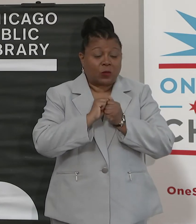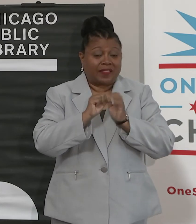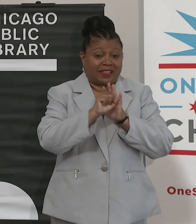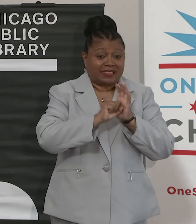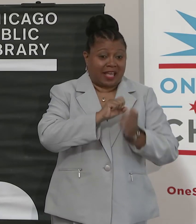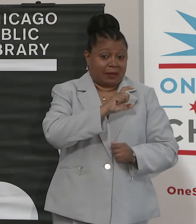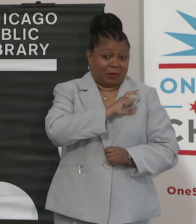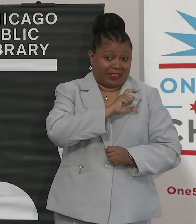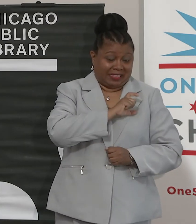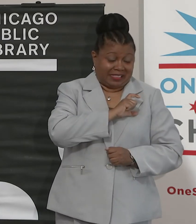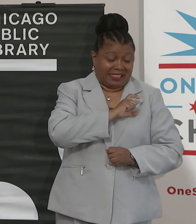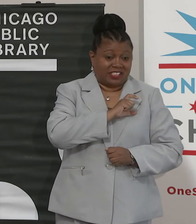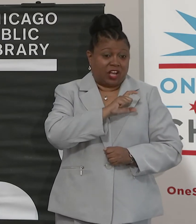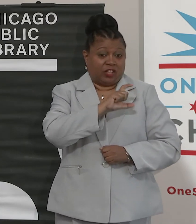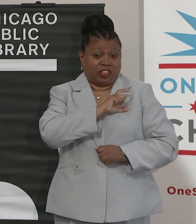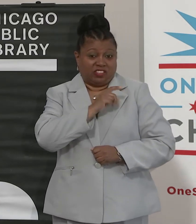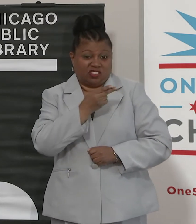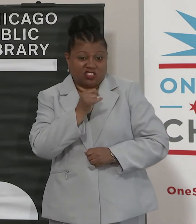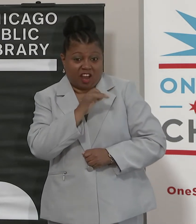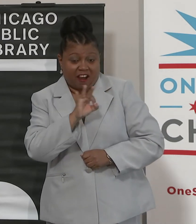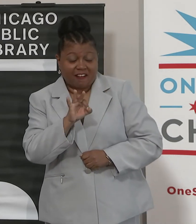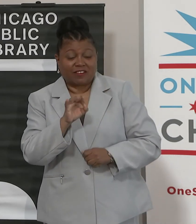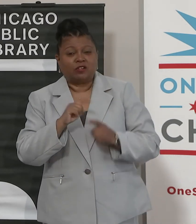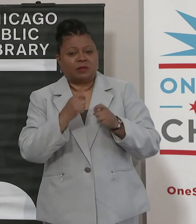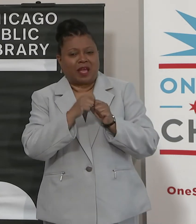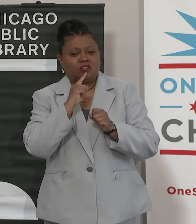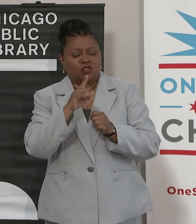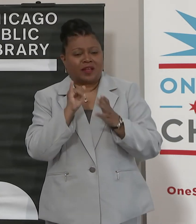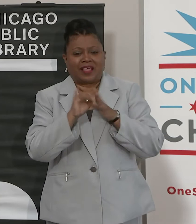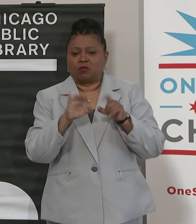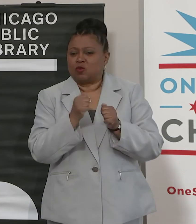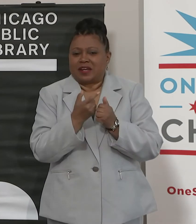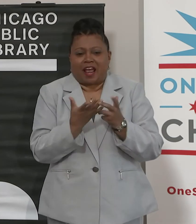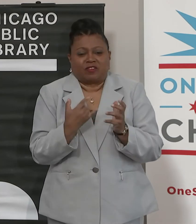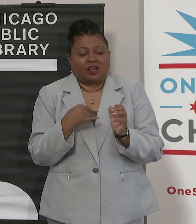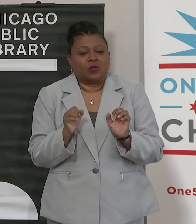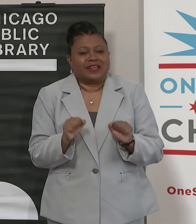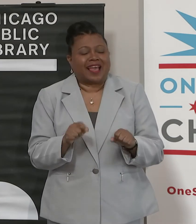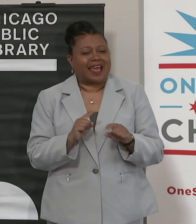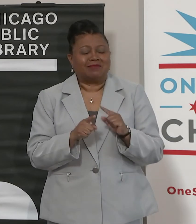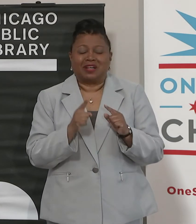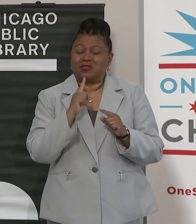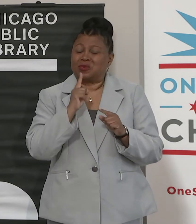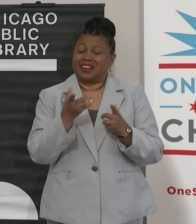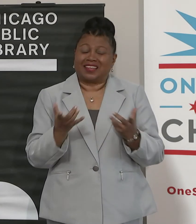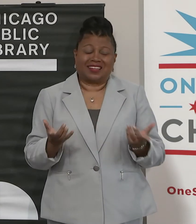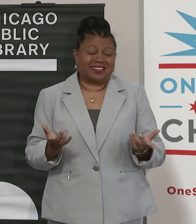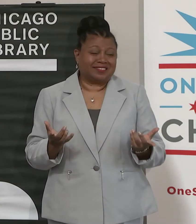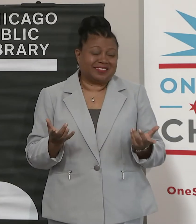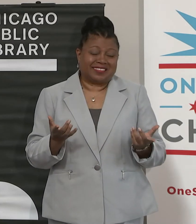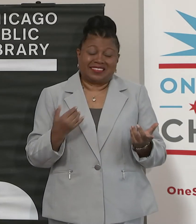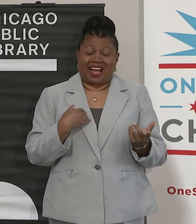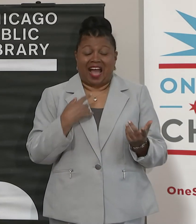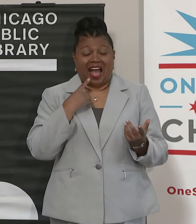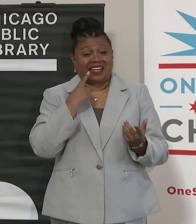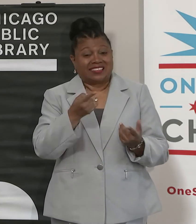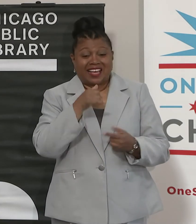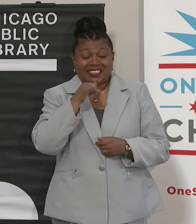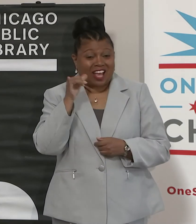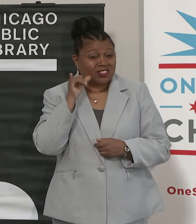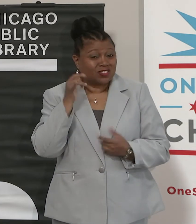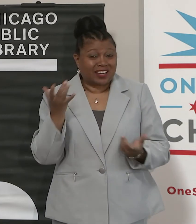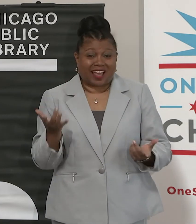state police and the sheriff's police to make sure that we're doing everything we can. But fundamentally, I said this